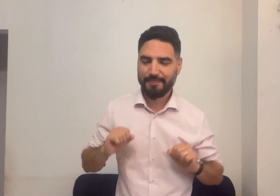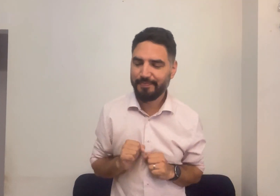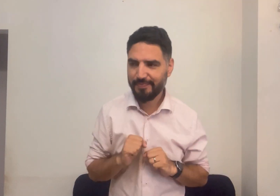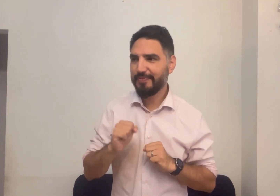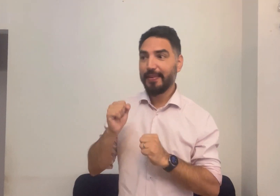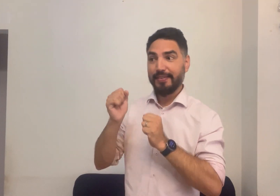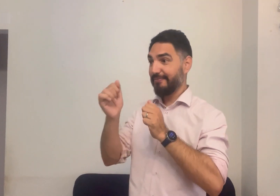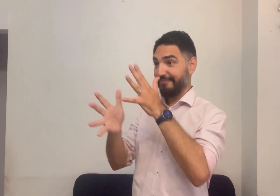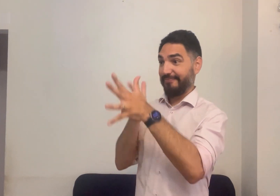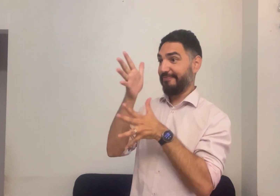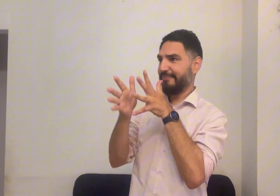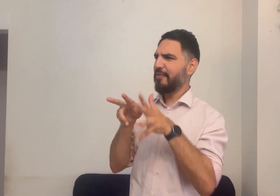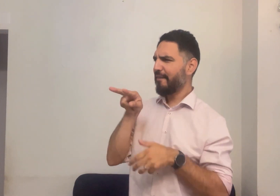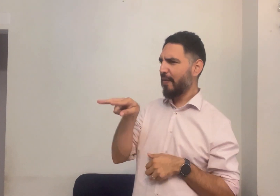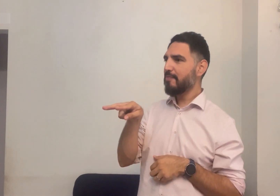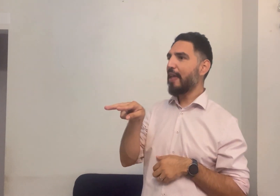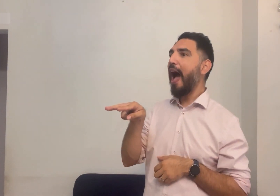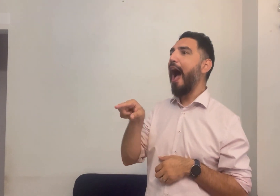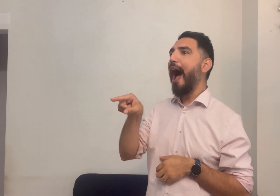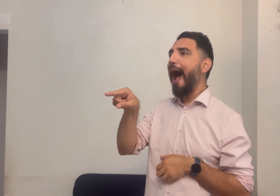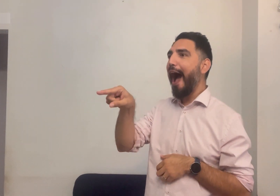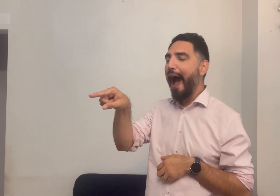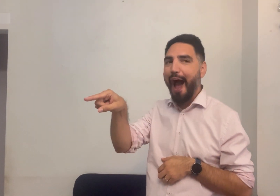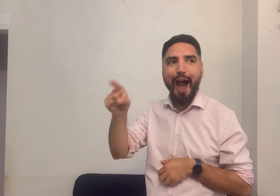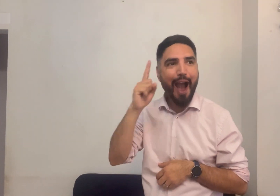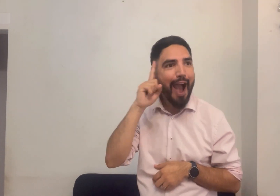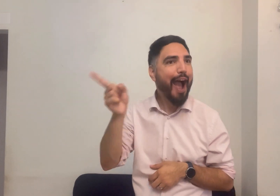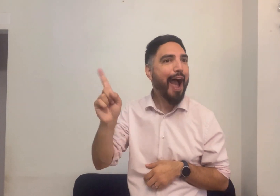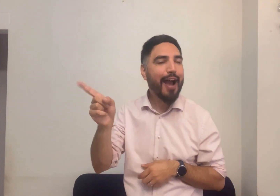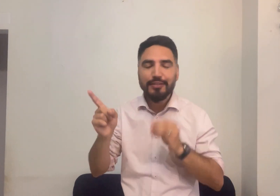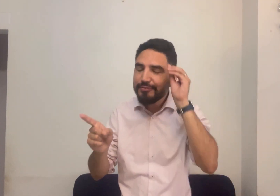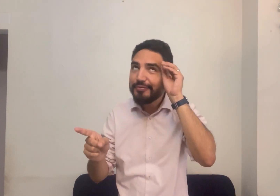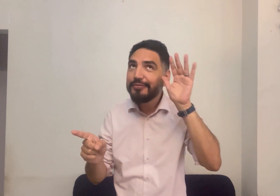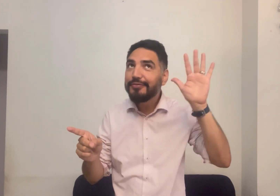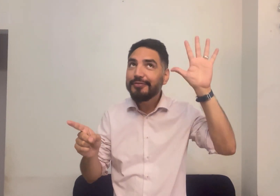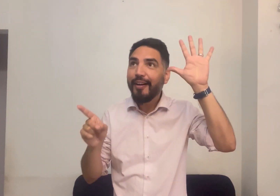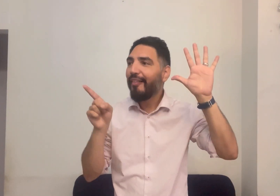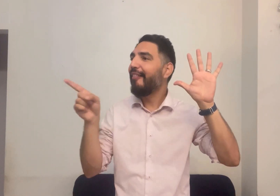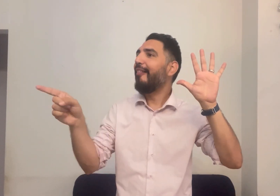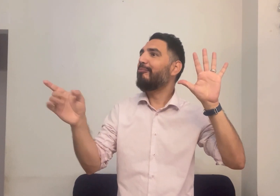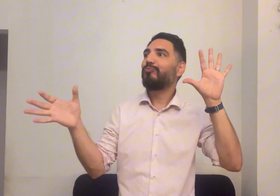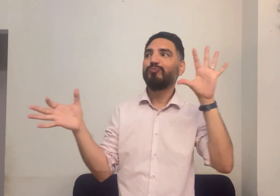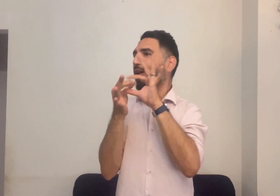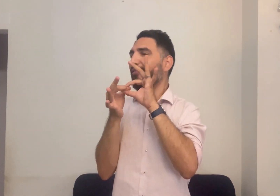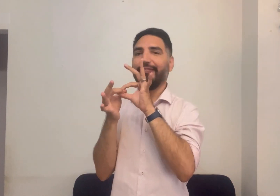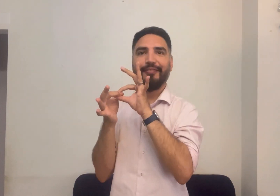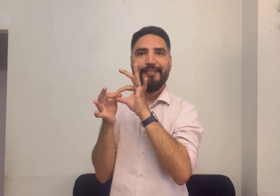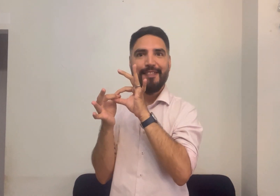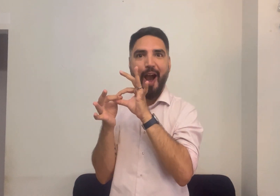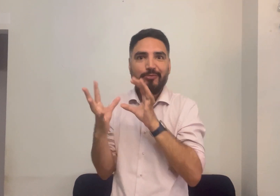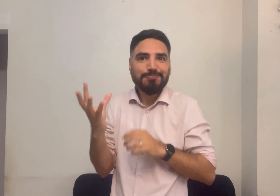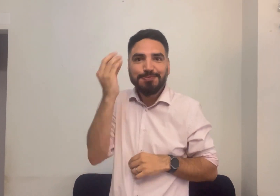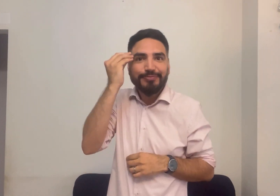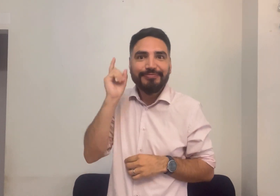the opposite can happen when I see a sign and immediately there's connection between it and the person, animal, or object